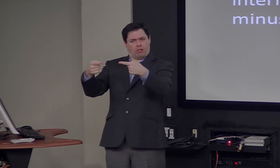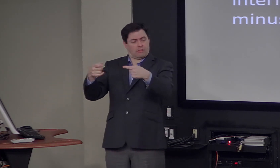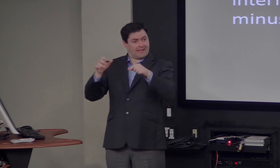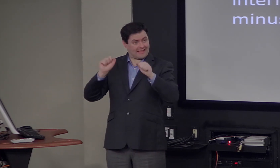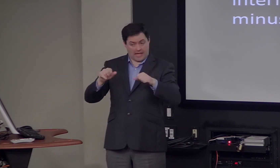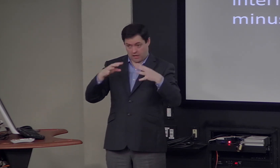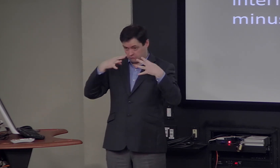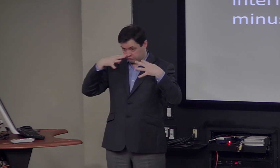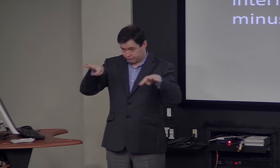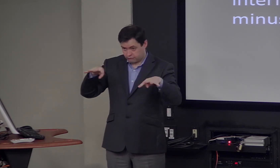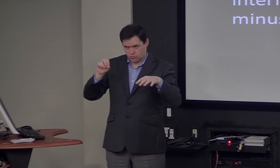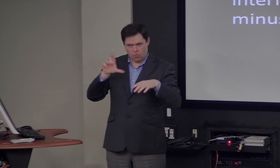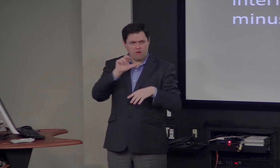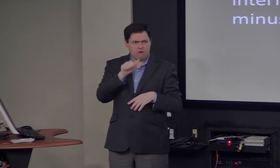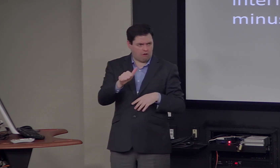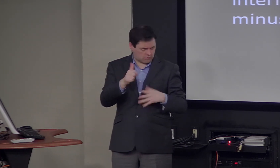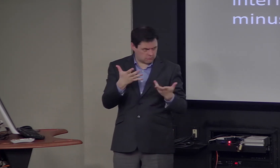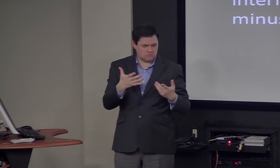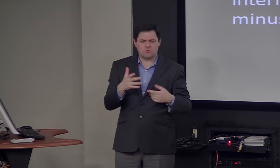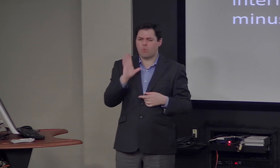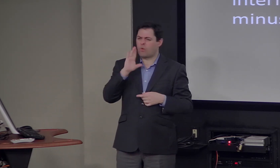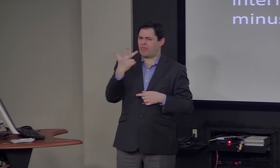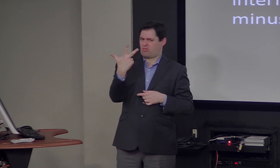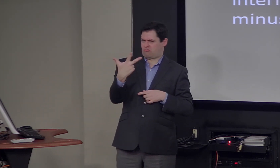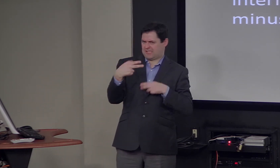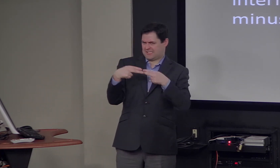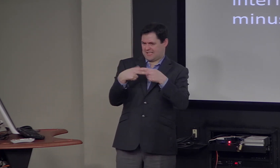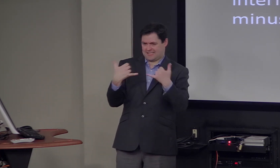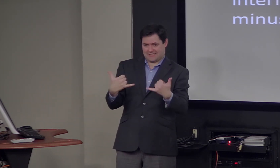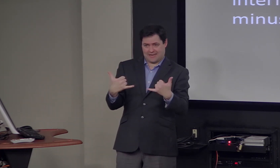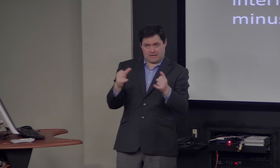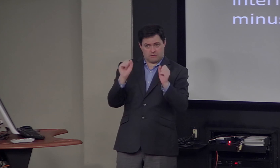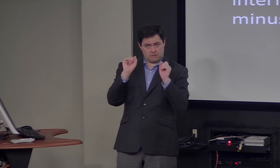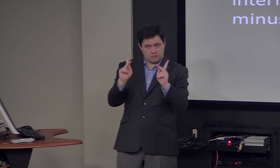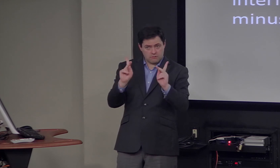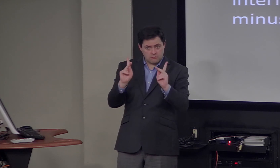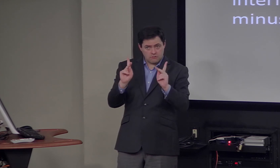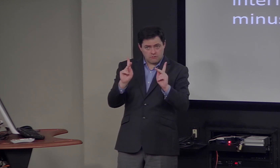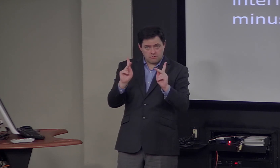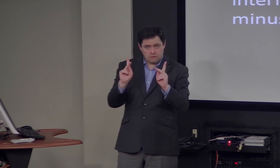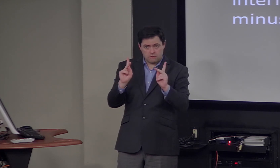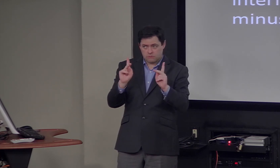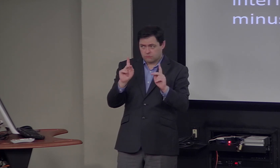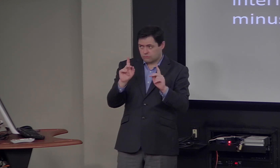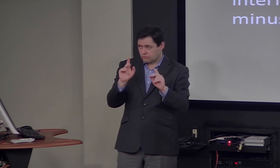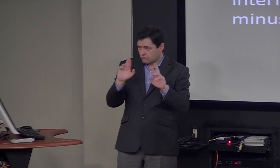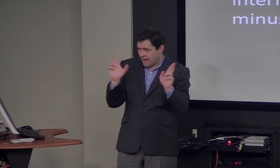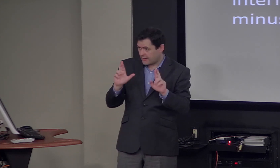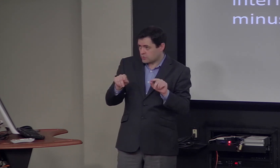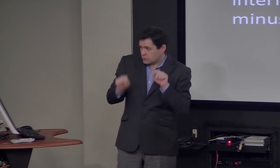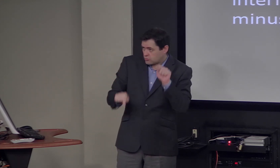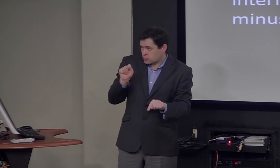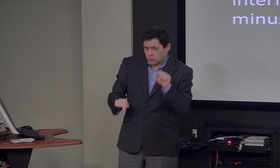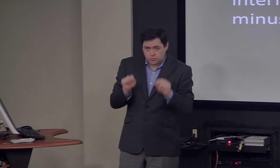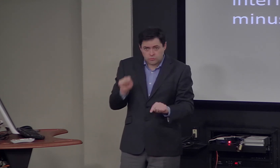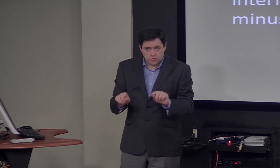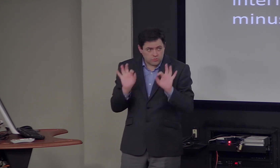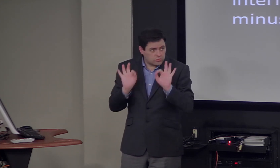arrow. Were they able to ignore the distractors and only focus on the target and respond accordingly? All right.